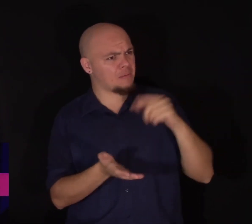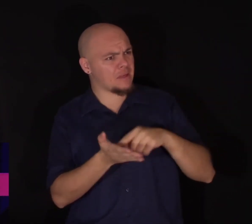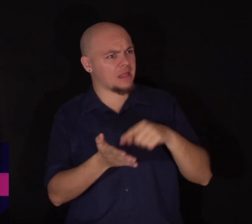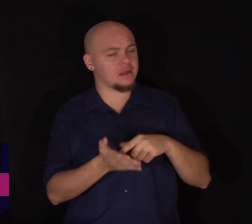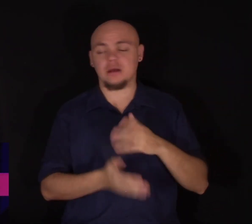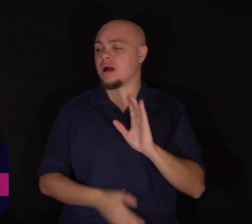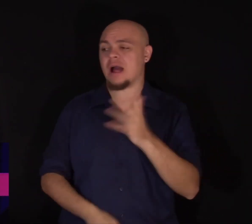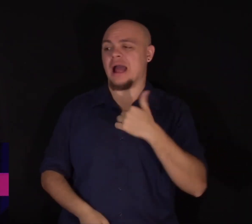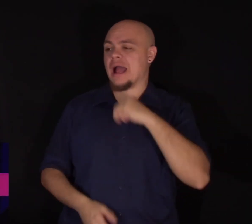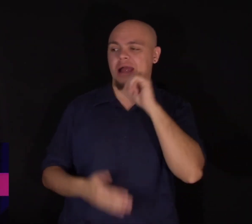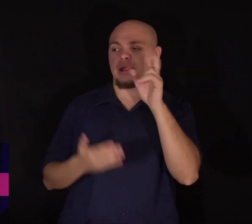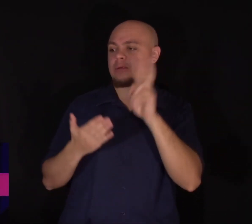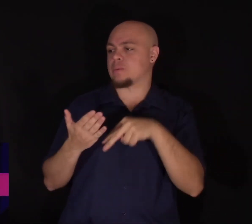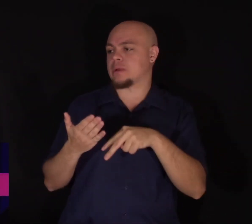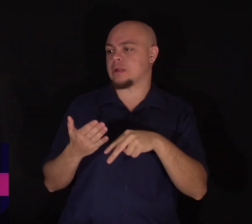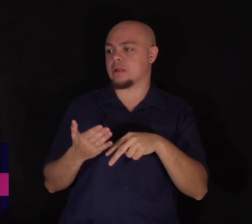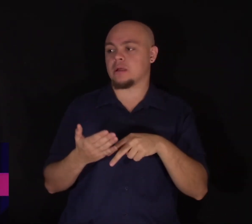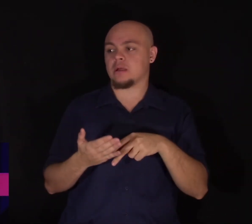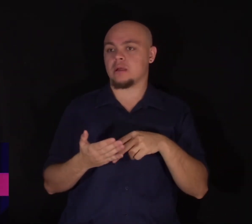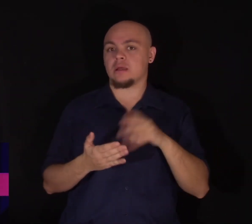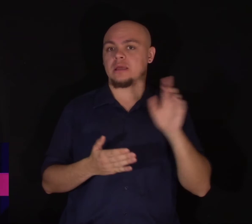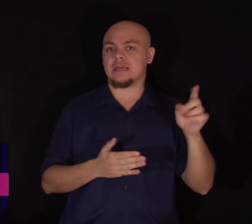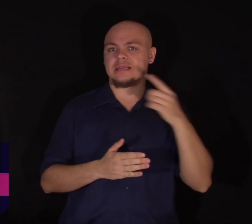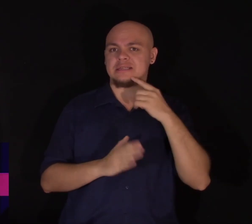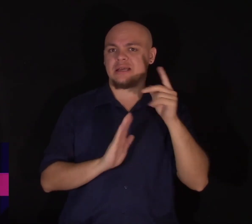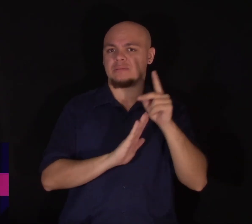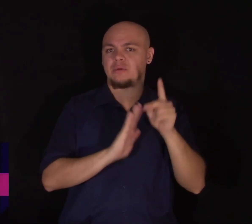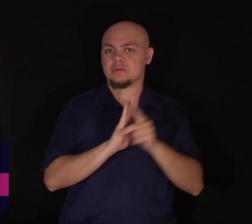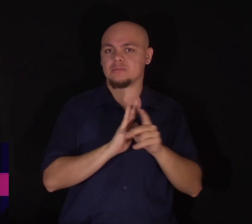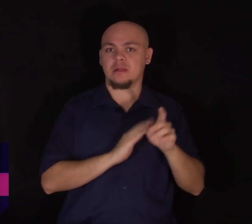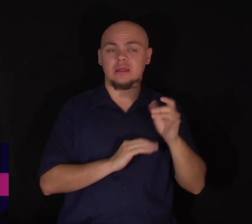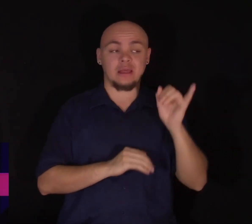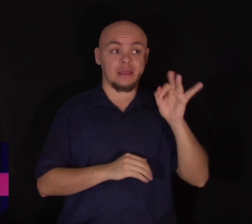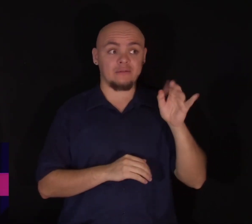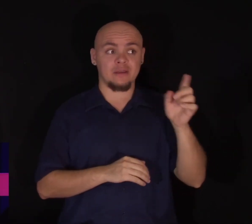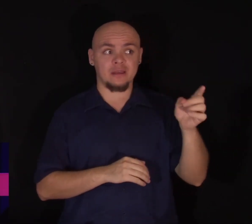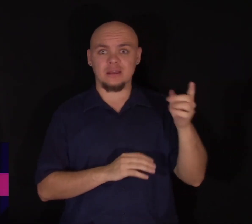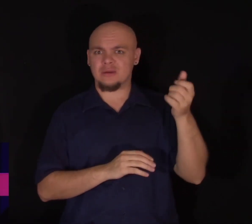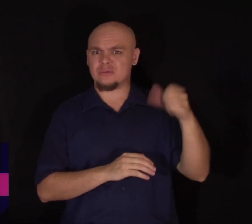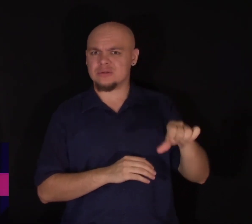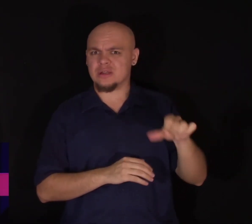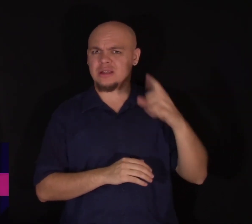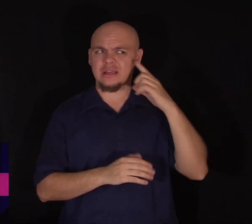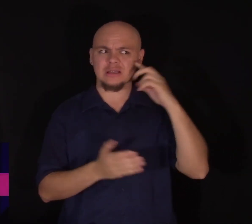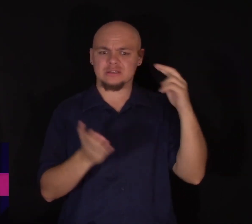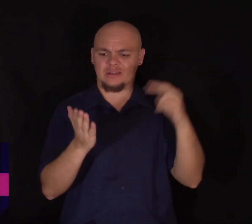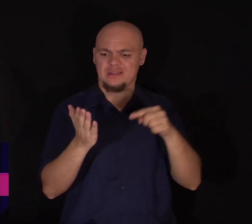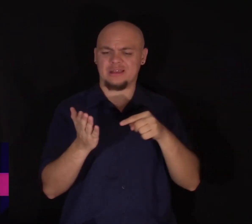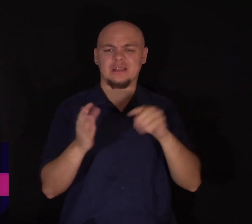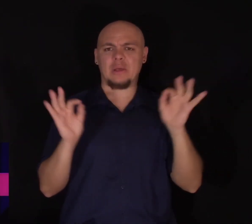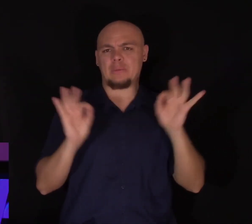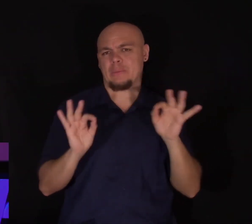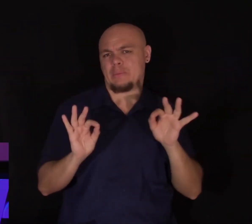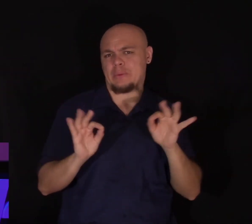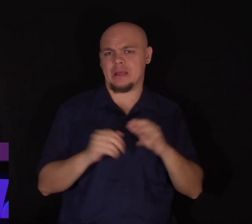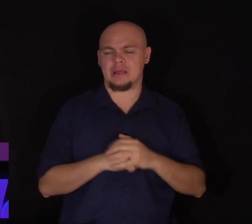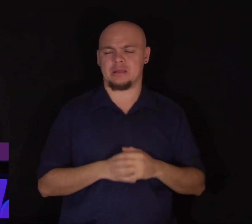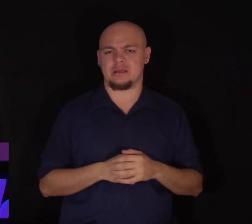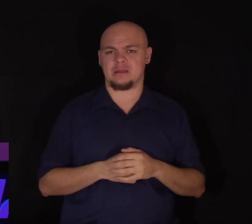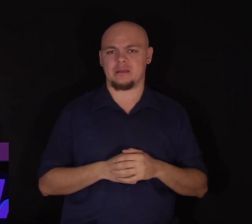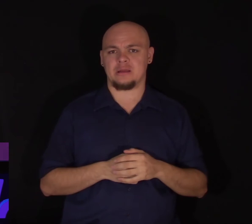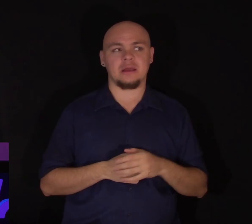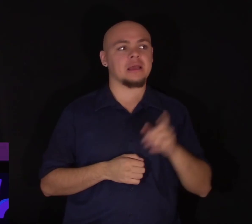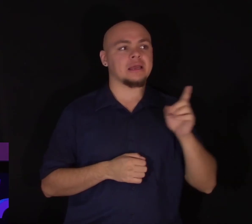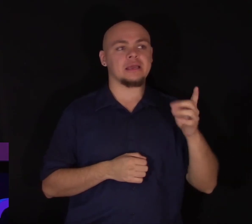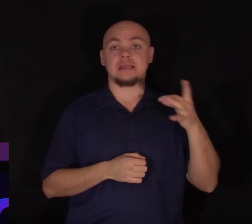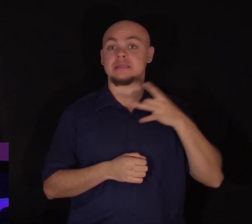He said he objected on principle, but that was disproved. If you ask me, he saw this as trivial. A lot of people do. And he also didn't